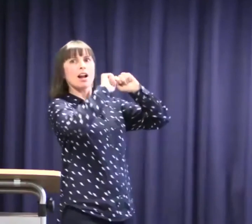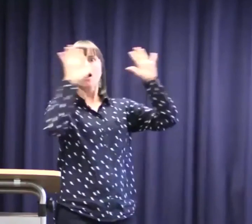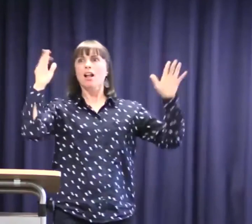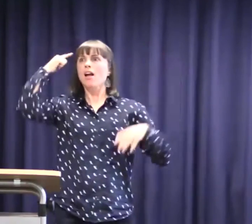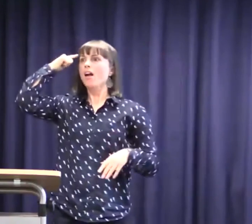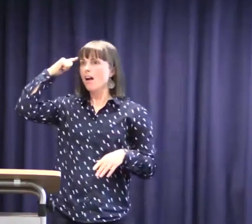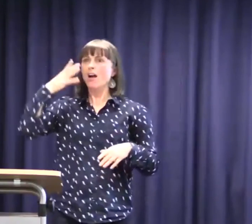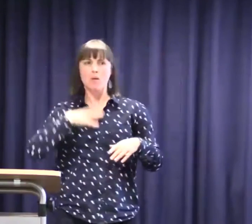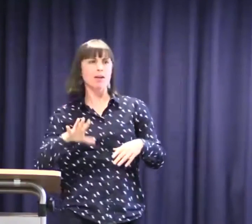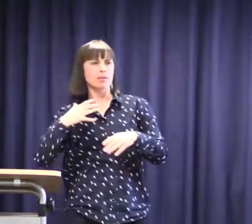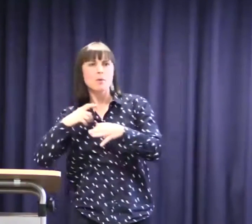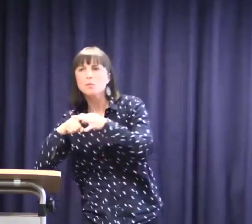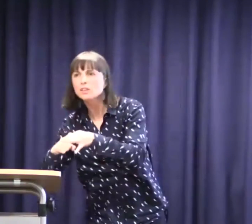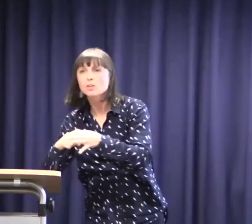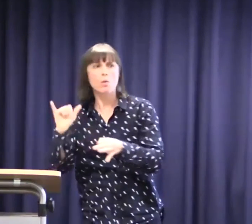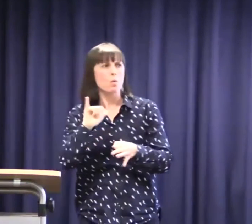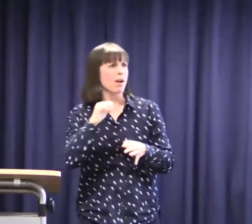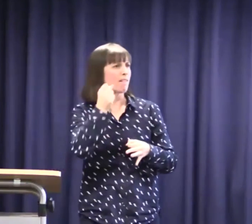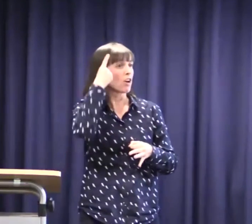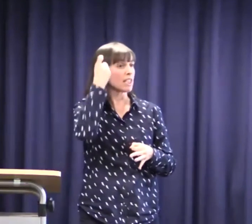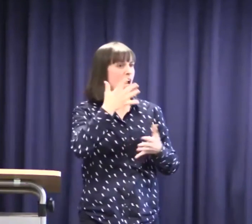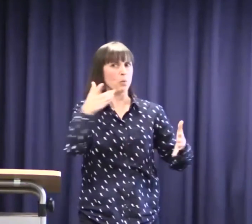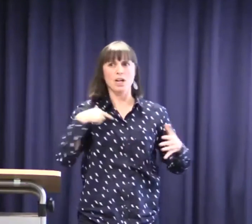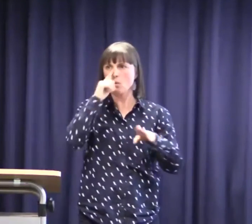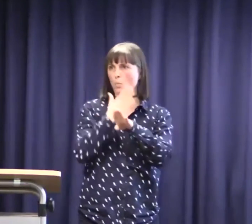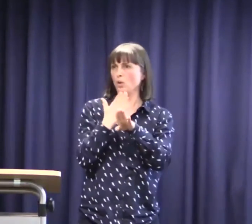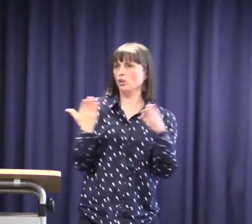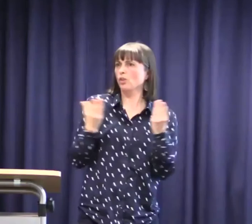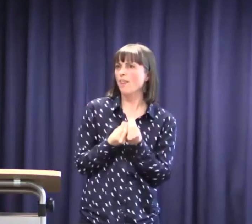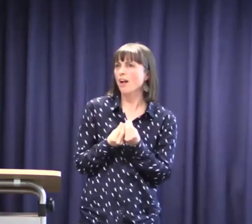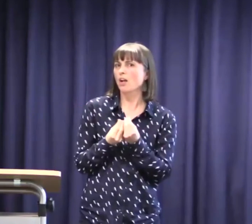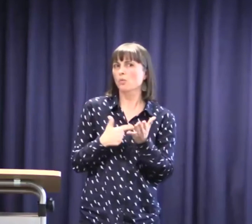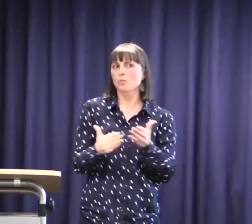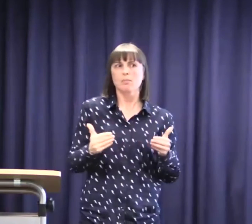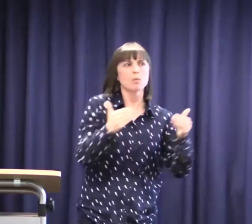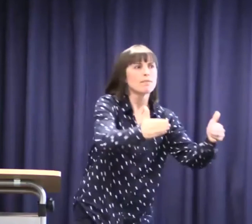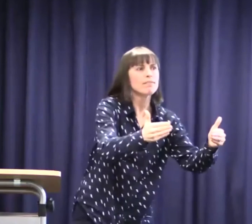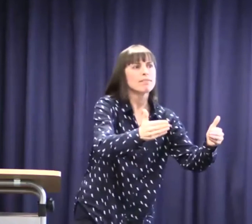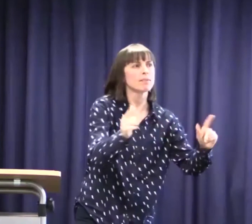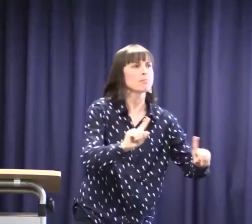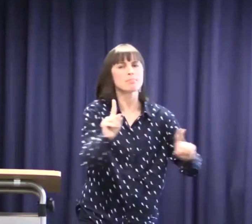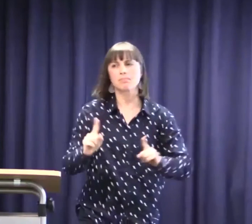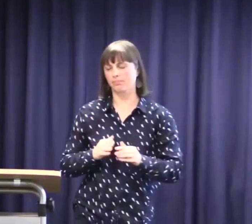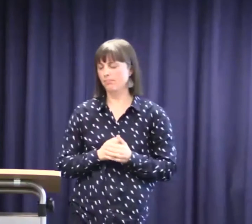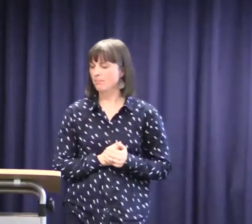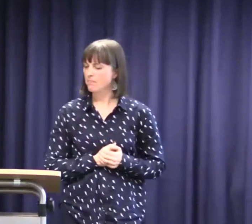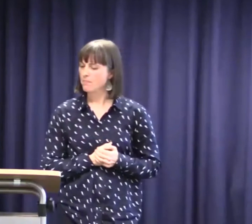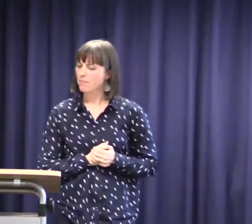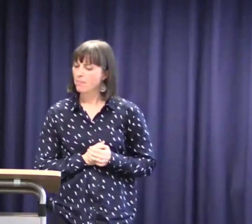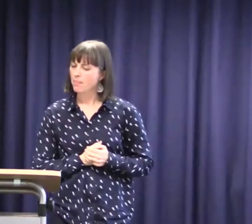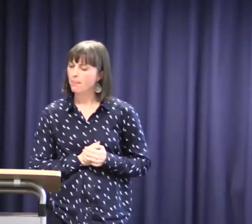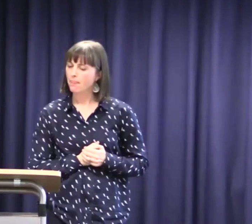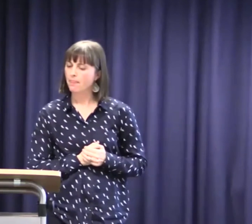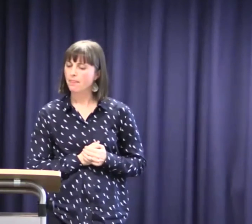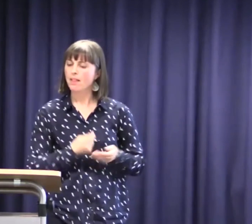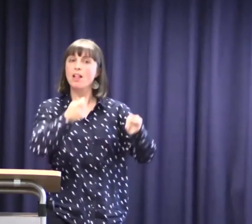might have or to clarify anything with certain members in the audience, and it'll give you basically that I've just given you an outline on